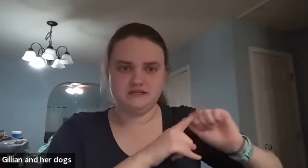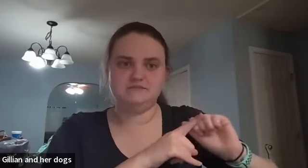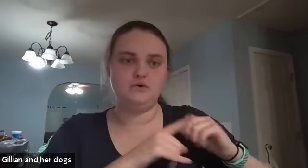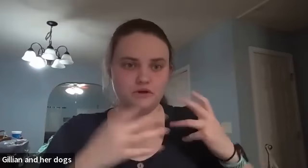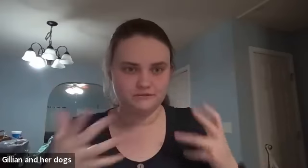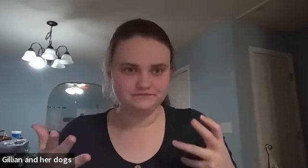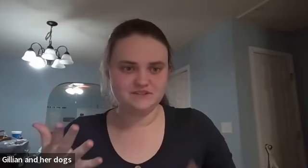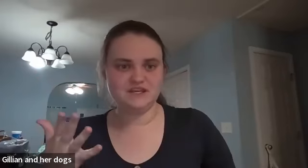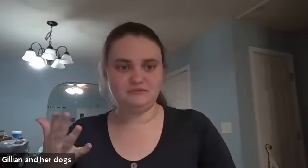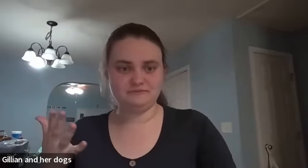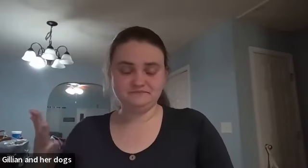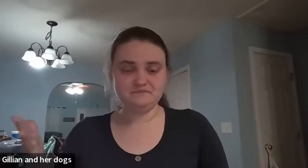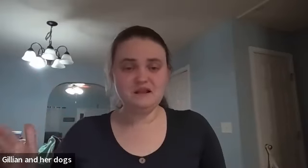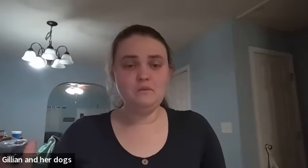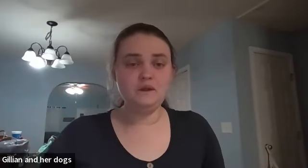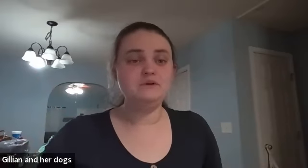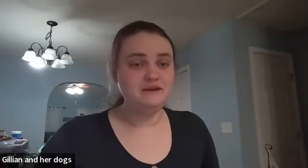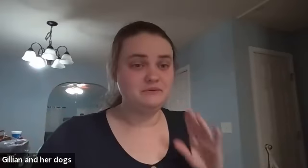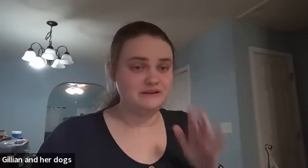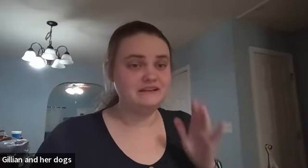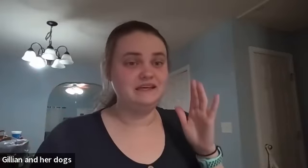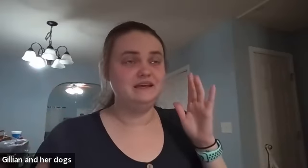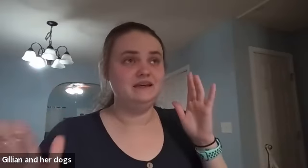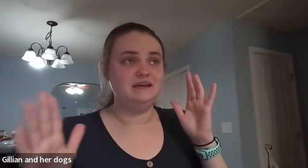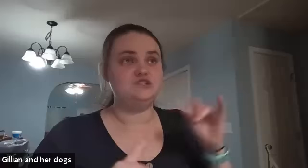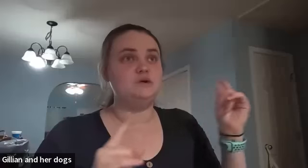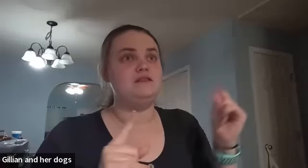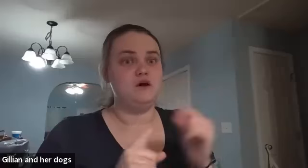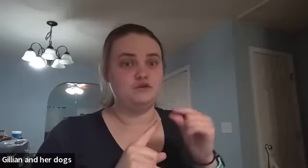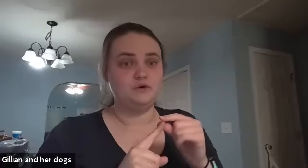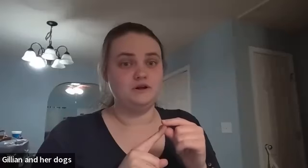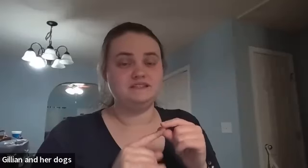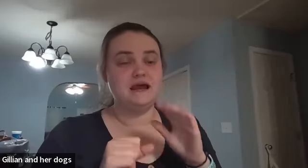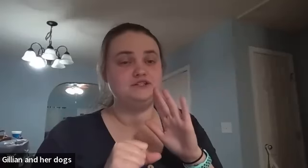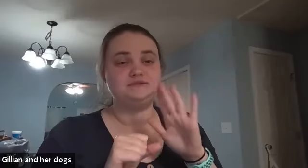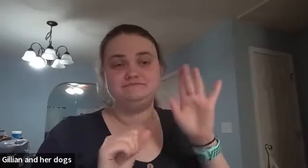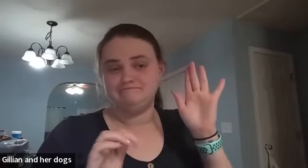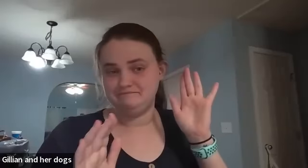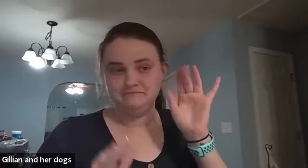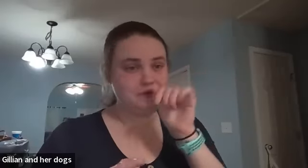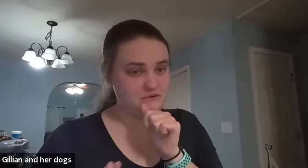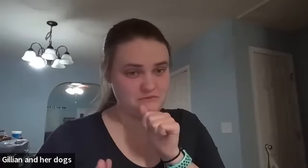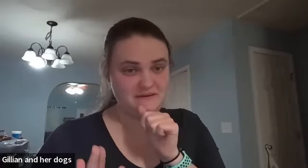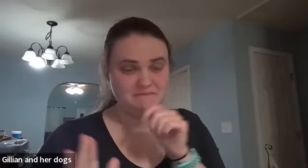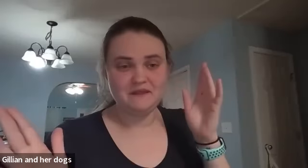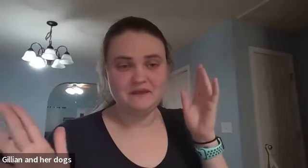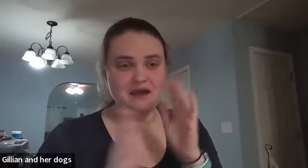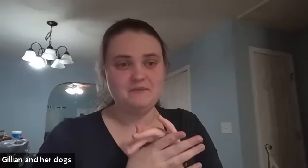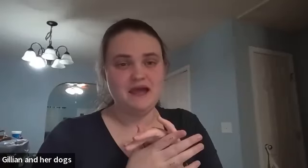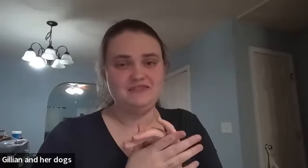some more. So we will get really into a lot of words, and I just bear with me. I